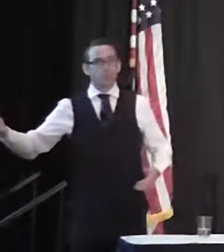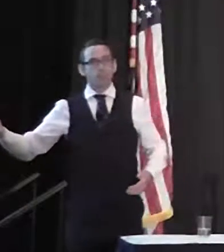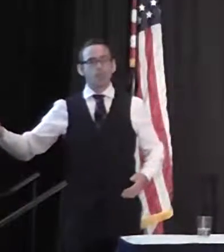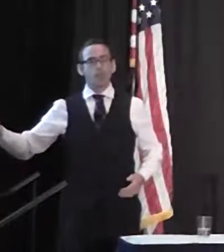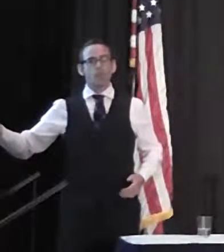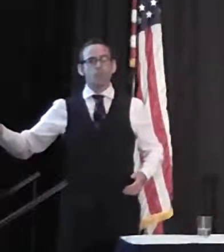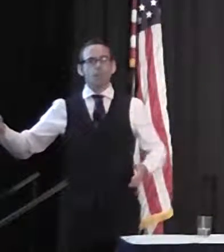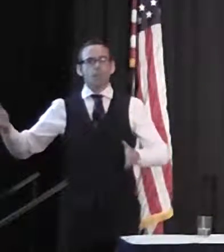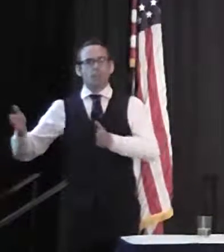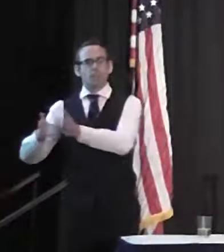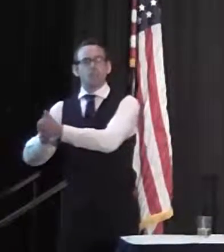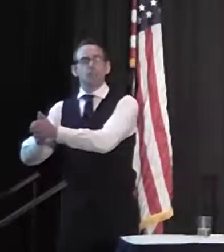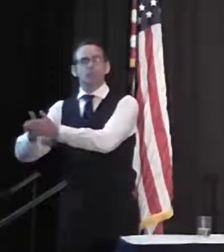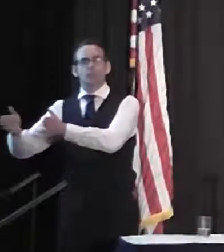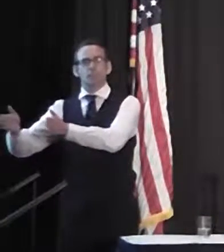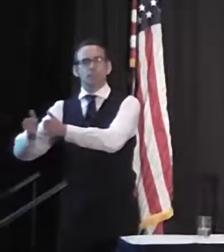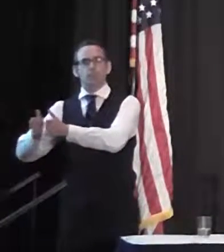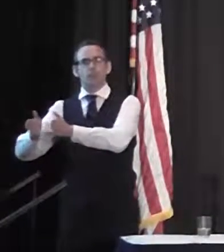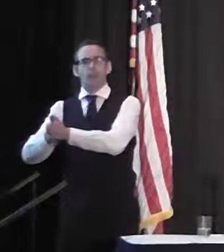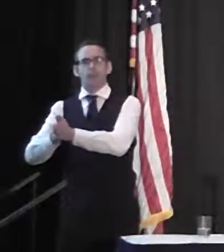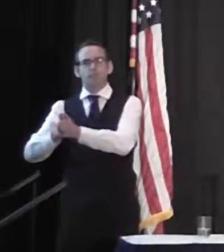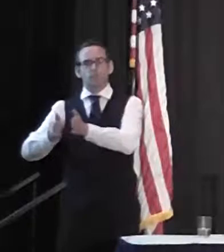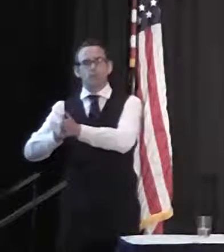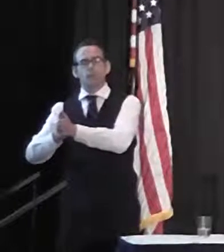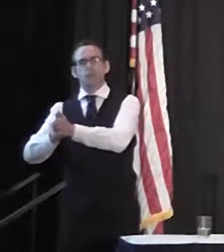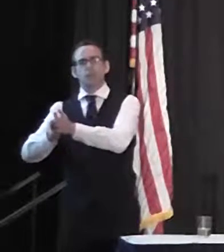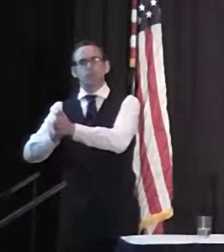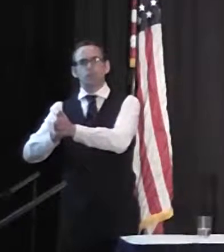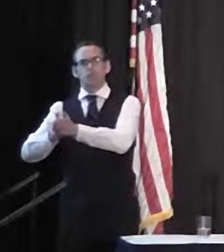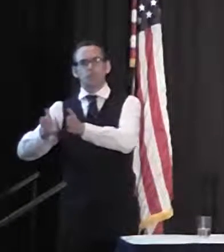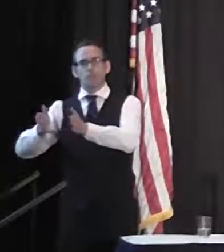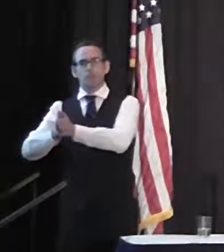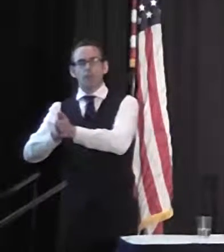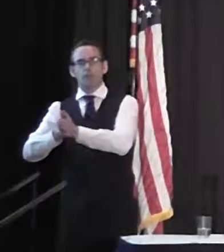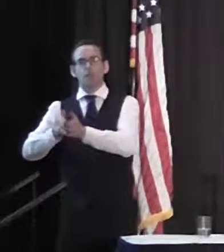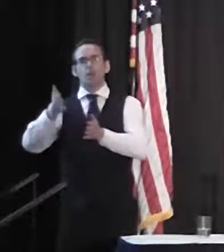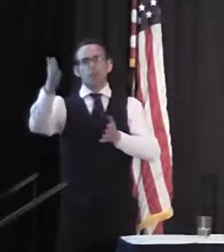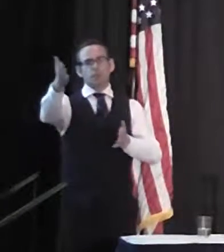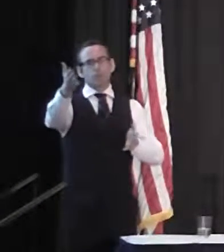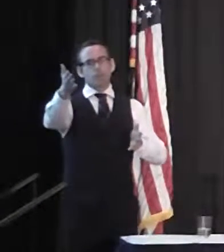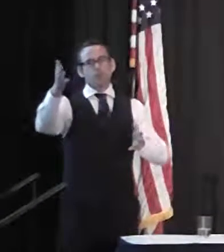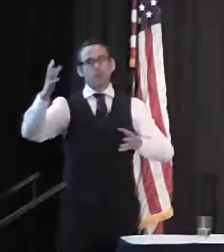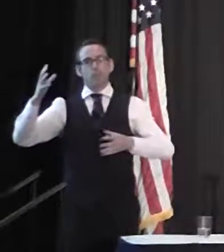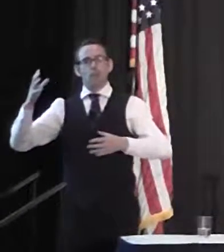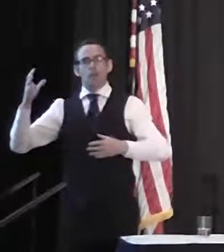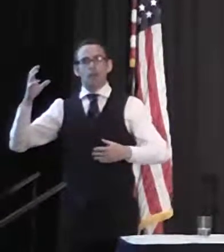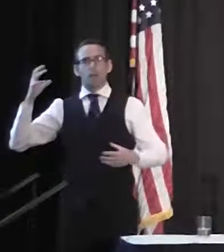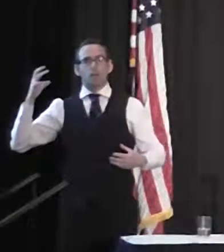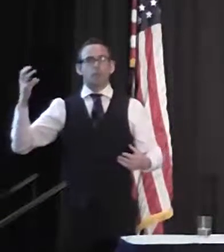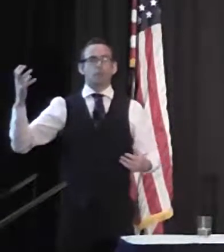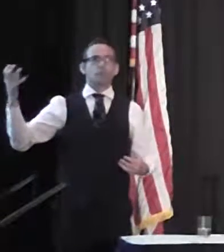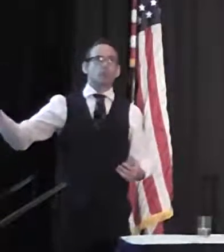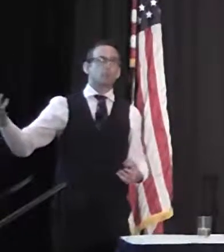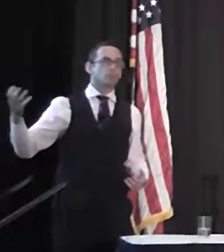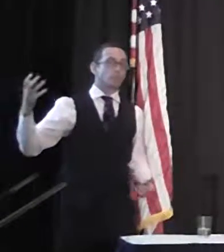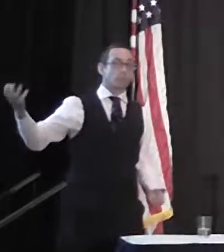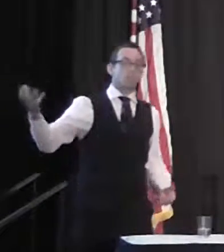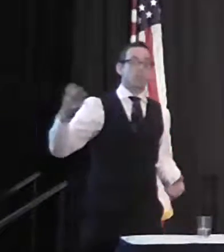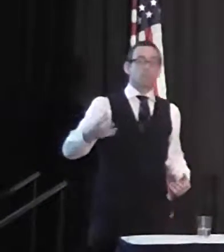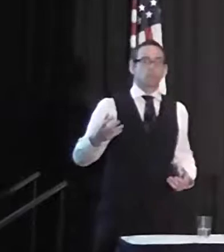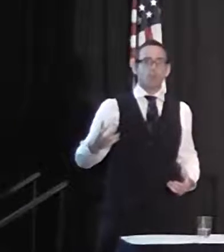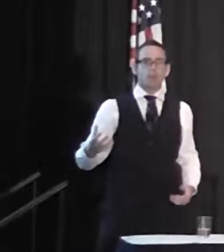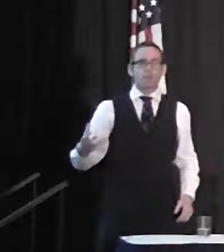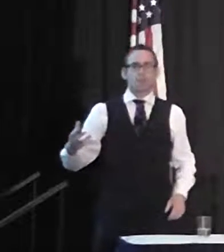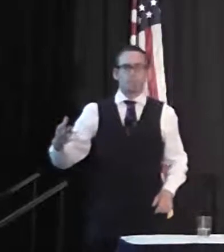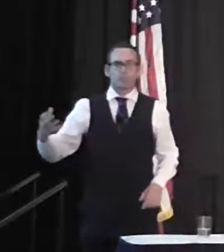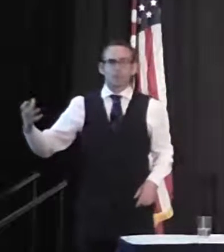But it's interesting the different tax, as I mentioned, that you've seen here in the US. Obviously, there is the there's more